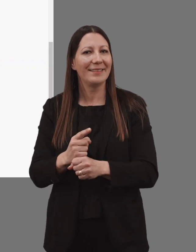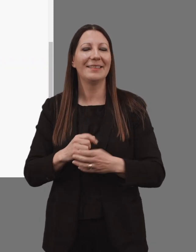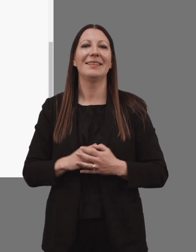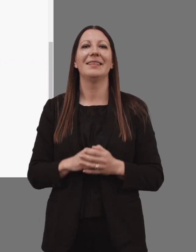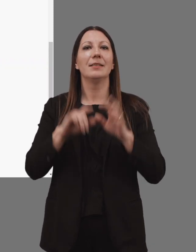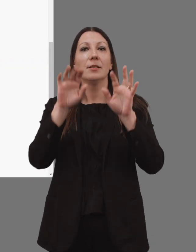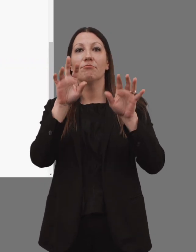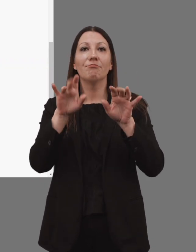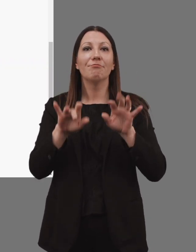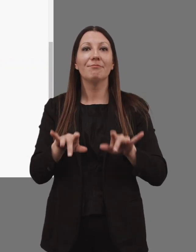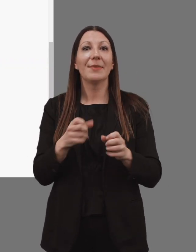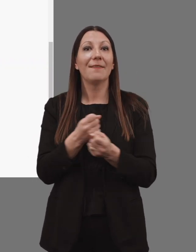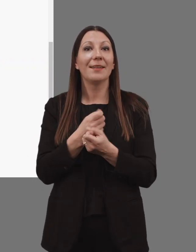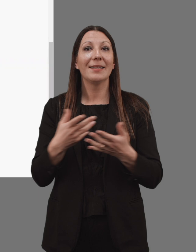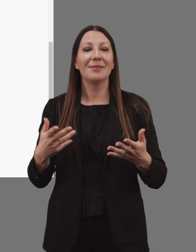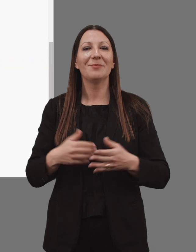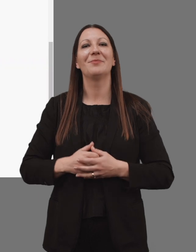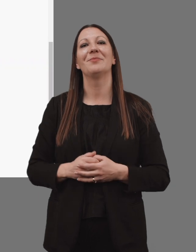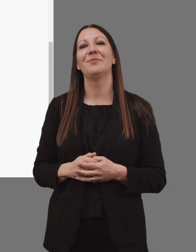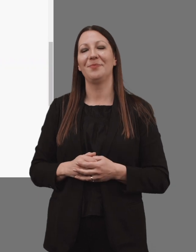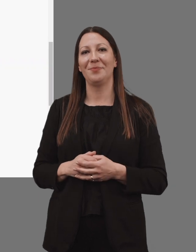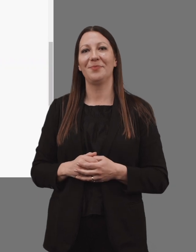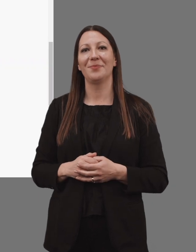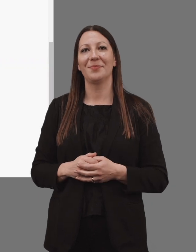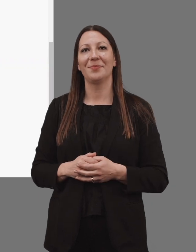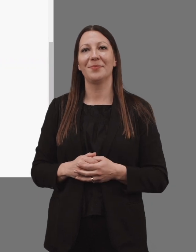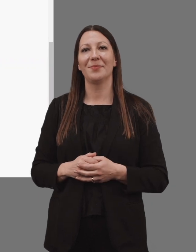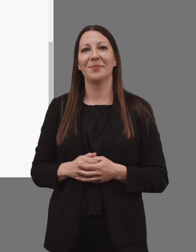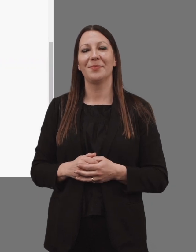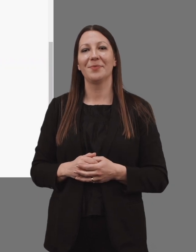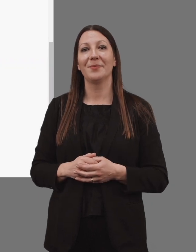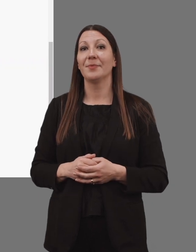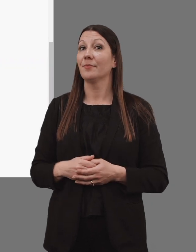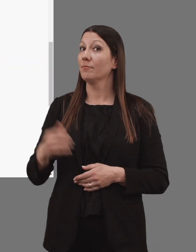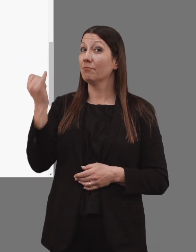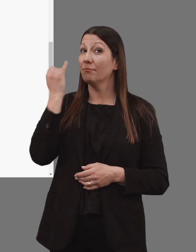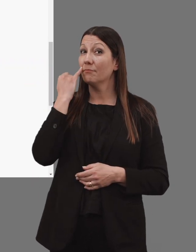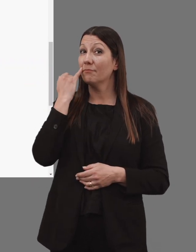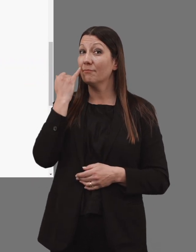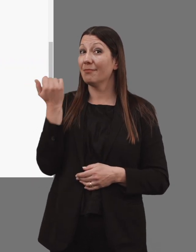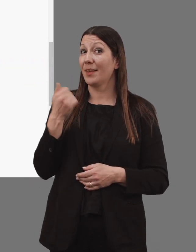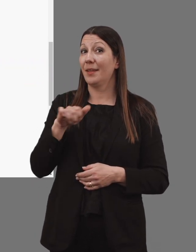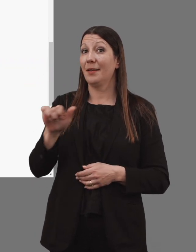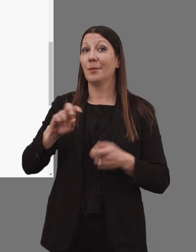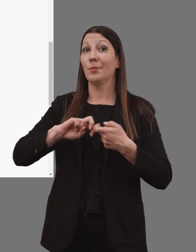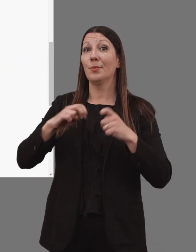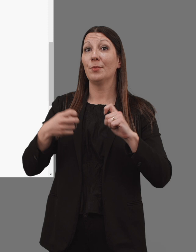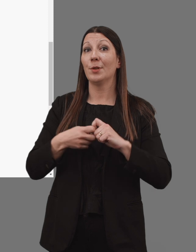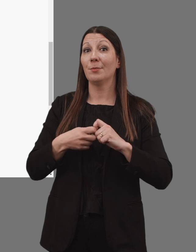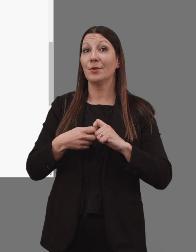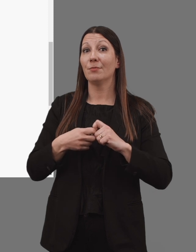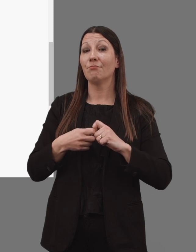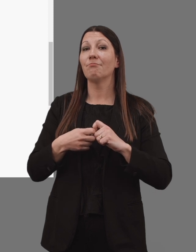fields. And if you do have any issues with your application,